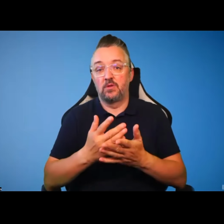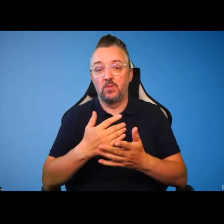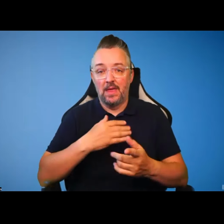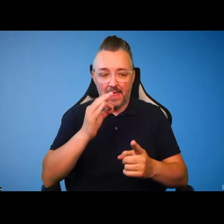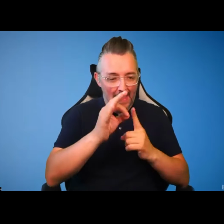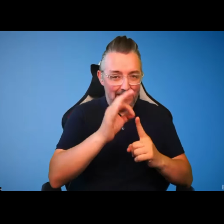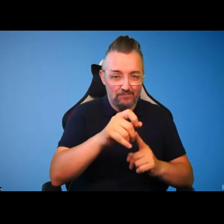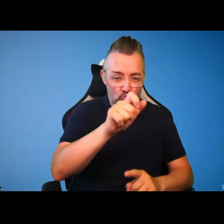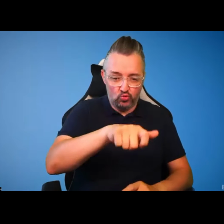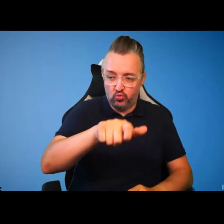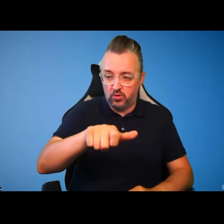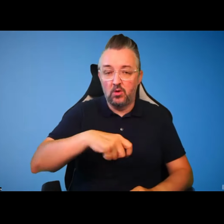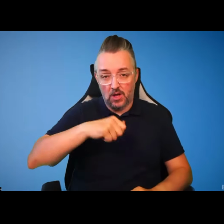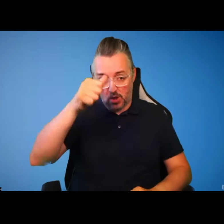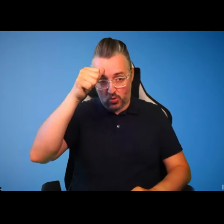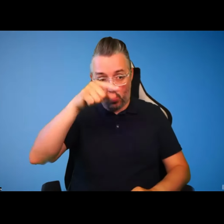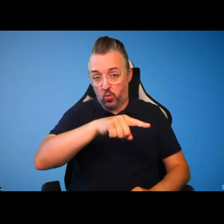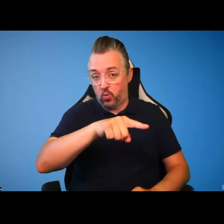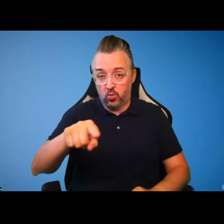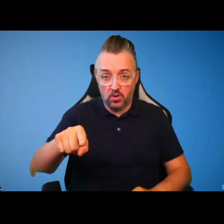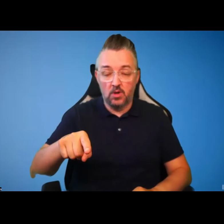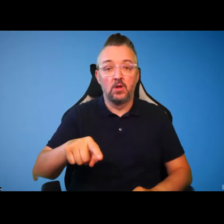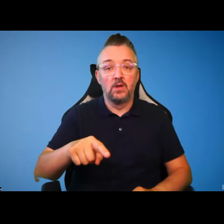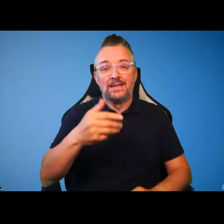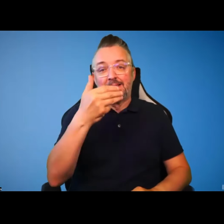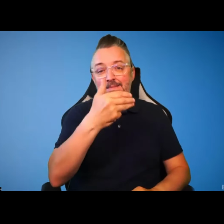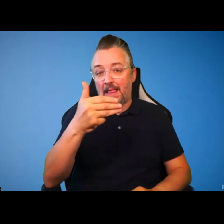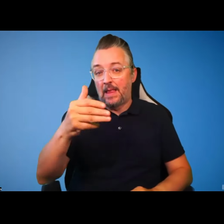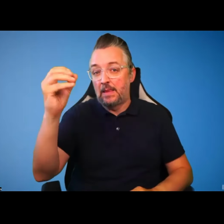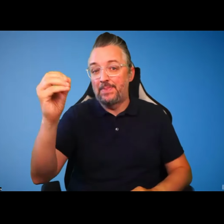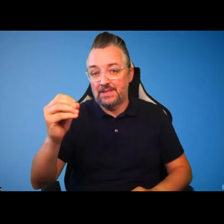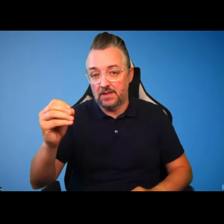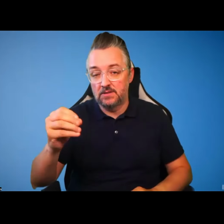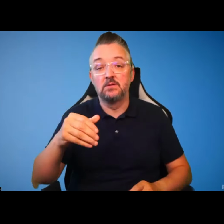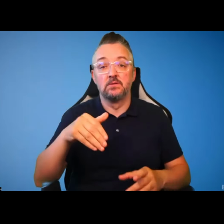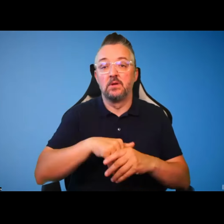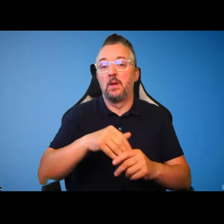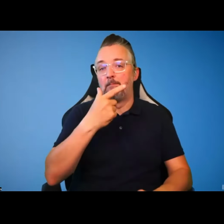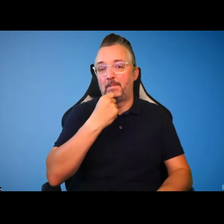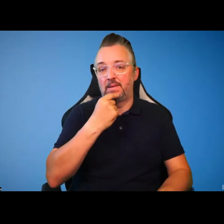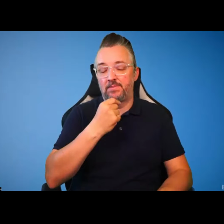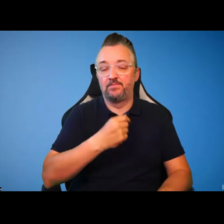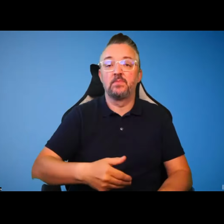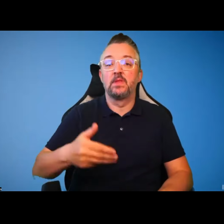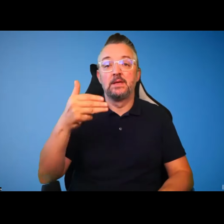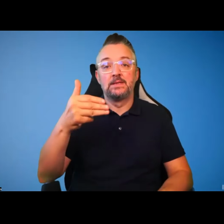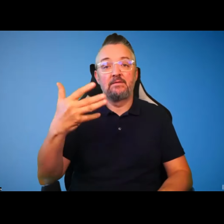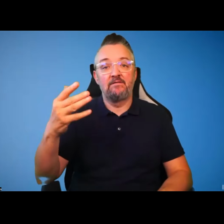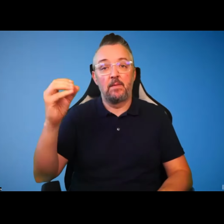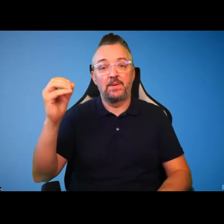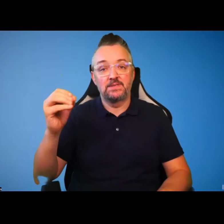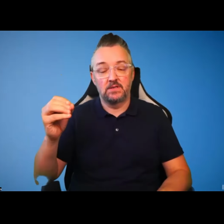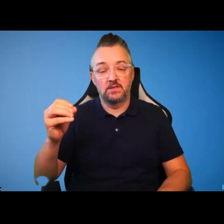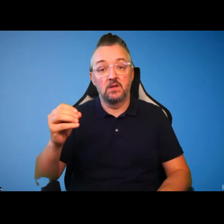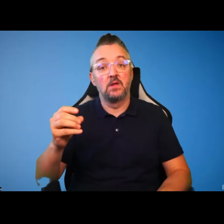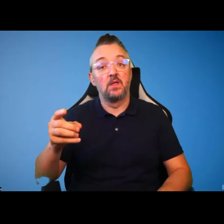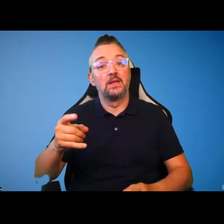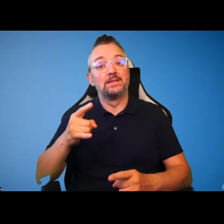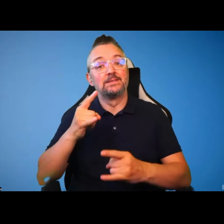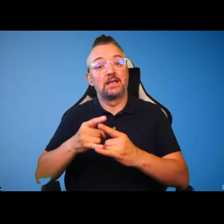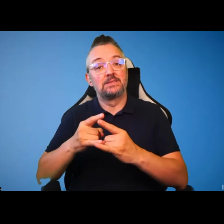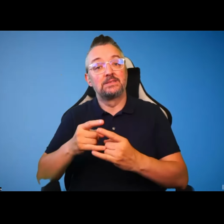cases, we know that in 99% of cases are in men, and that 95% where sexual orientation is